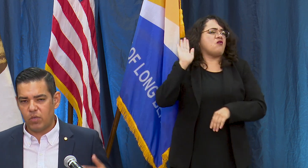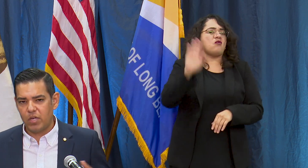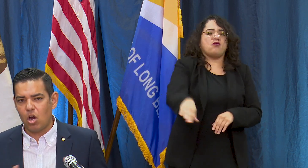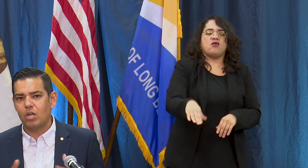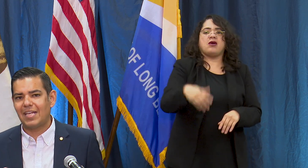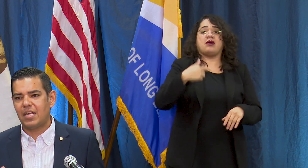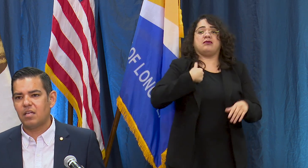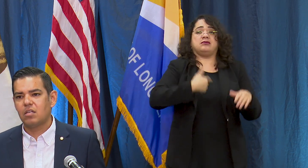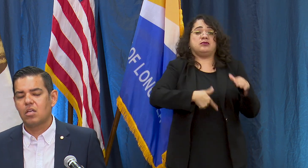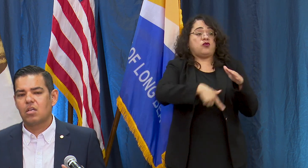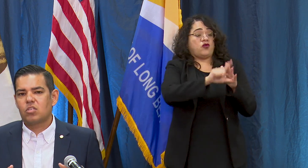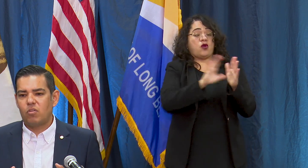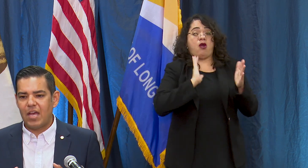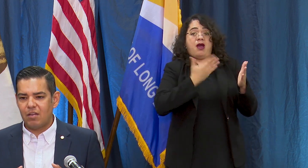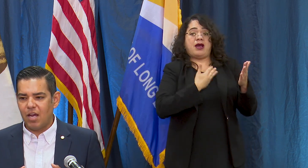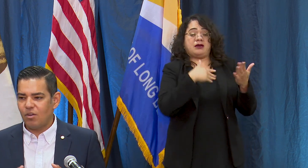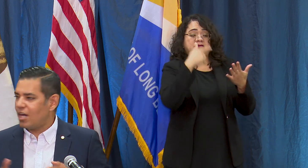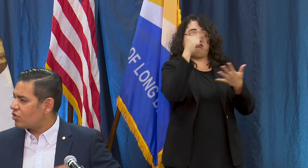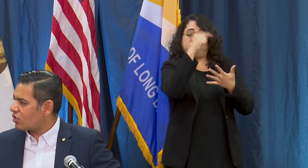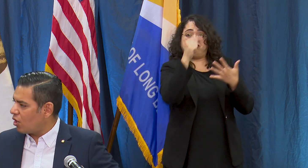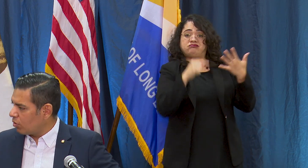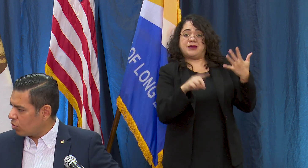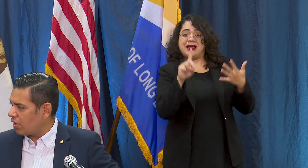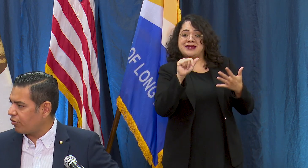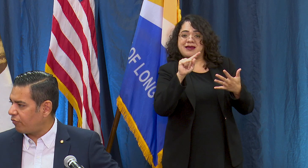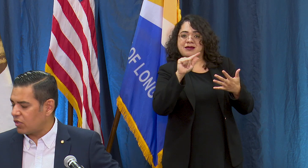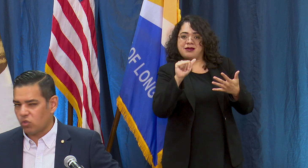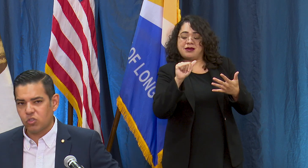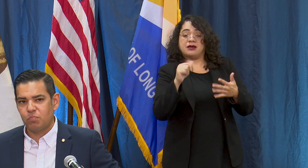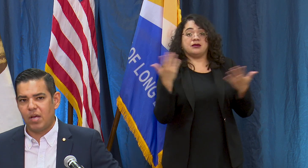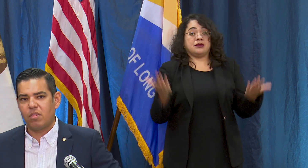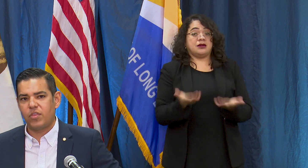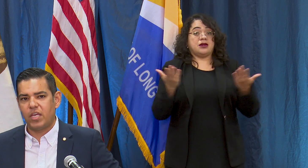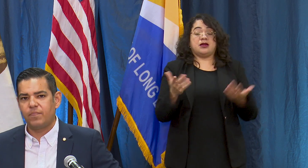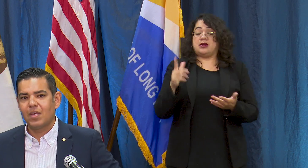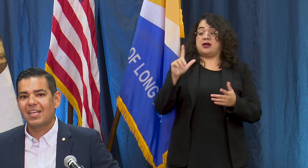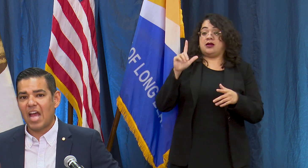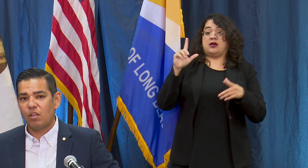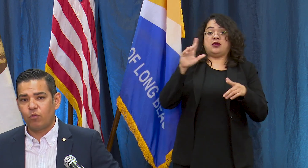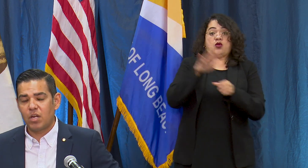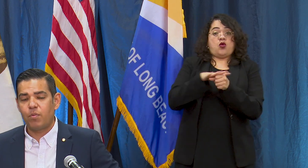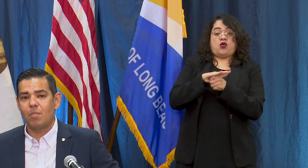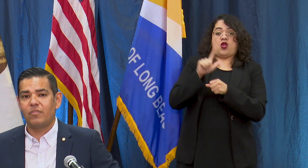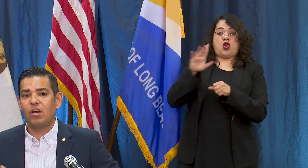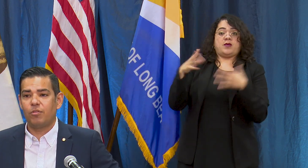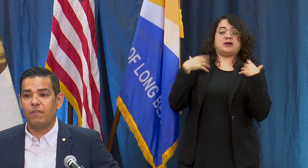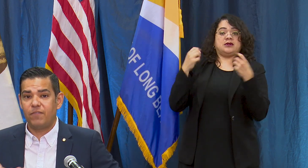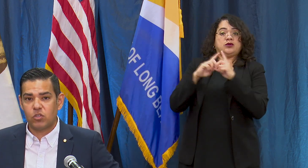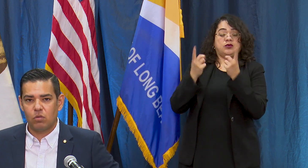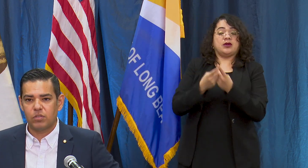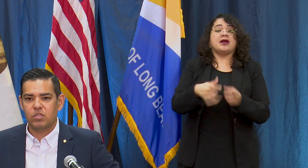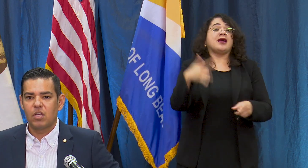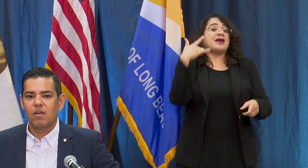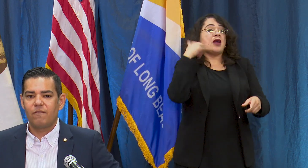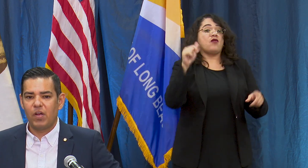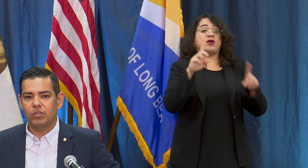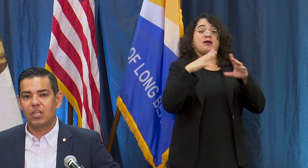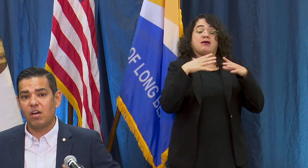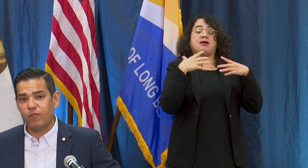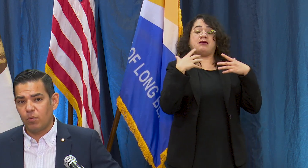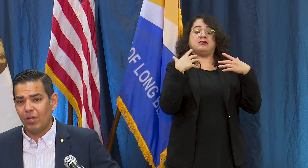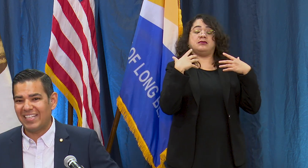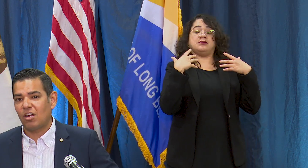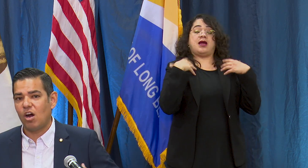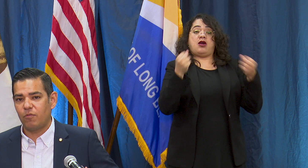and reviewing our data, so that not just our own local health officials, but the California Department of Health officials